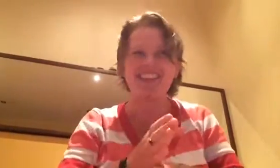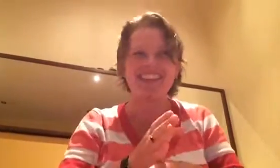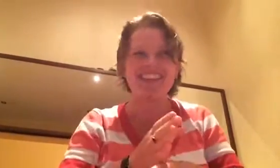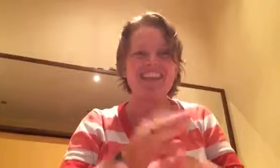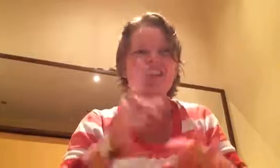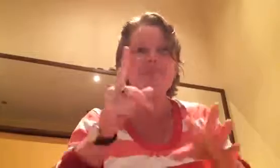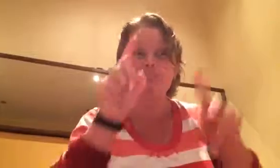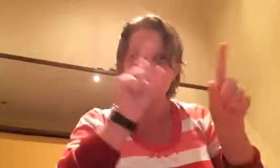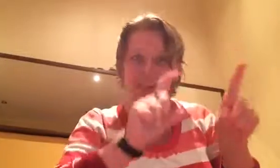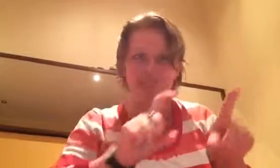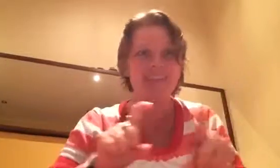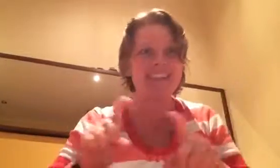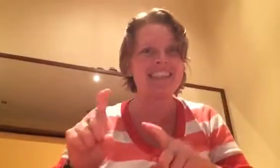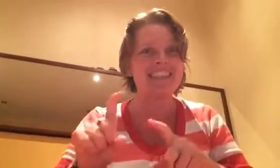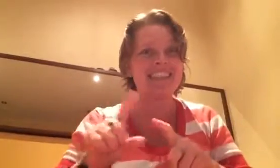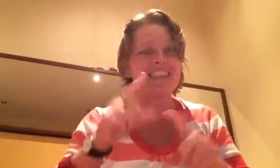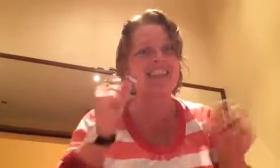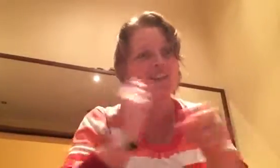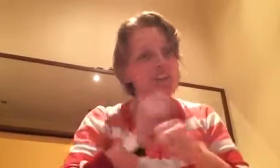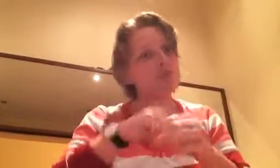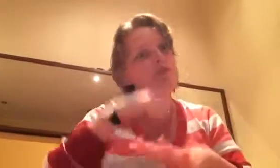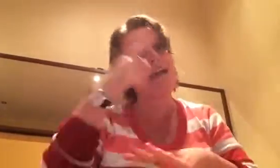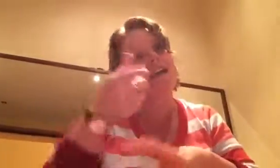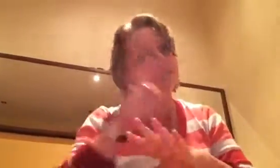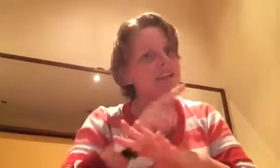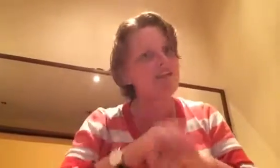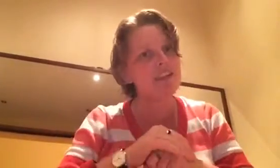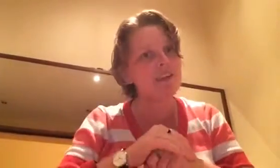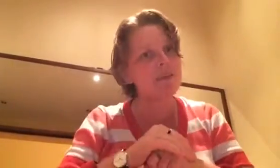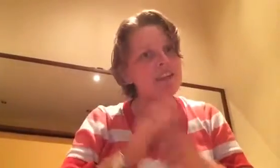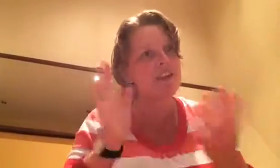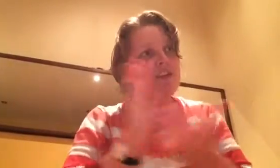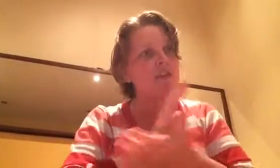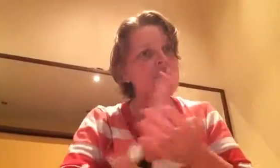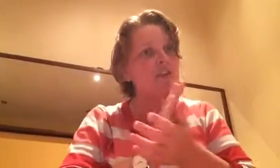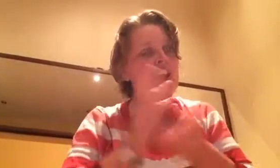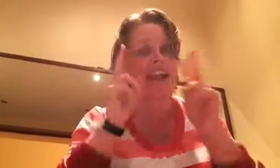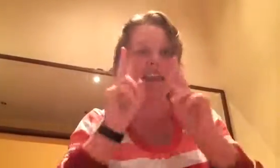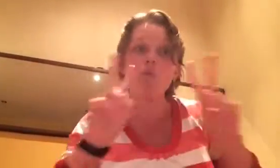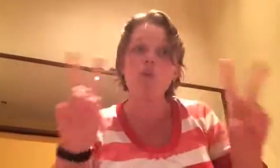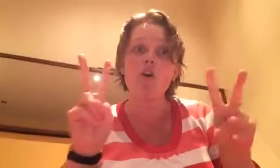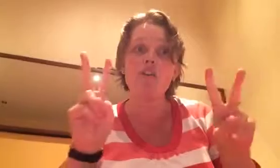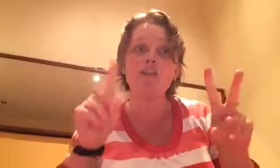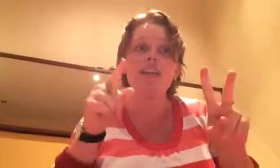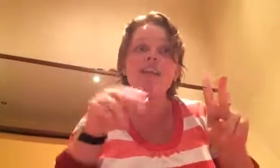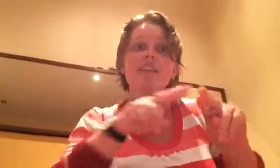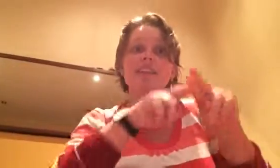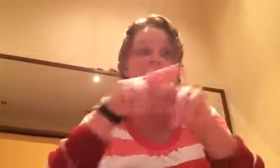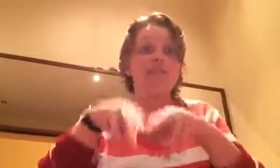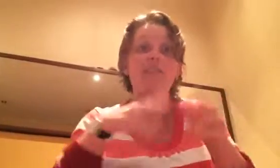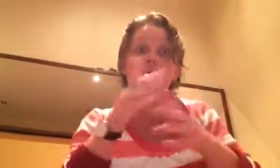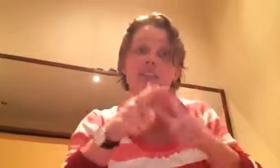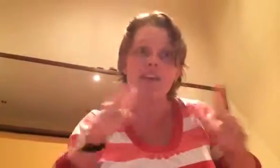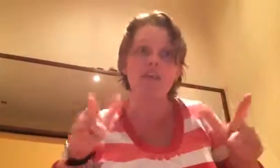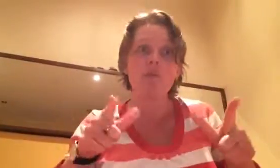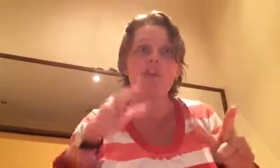works, but you just have to be consistent. So we'll do that in the next video. So enjoy and watch. This is a family sign language